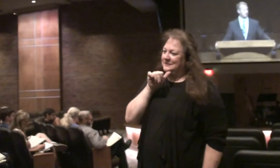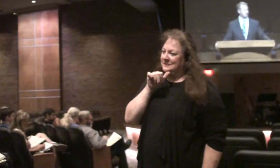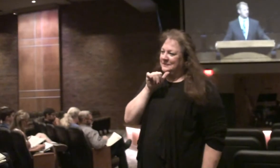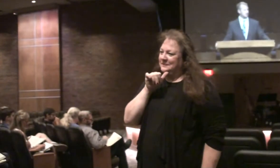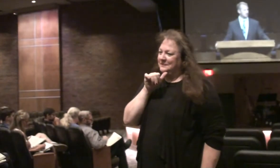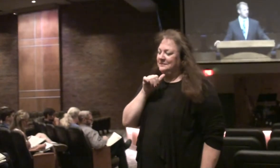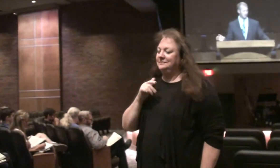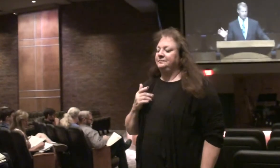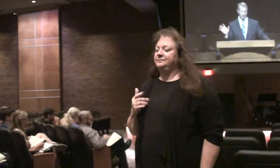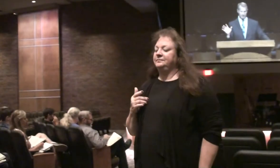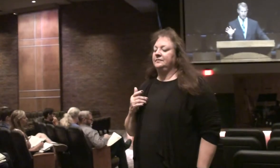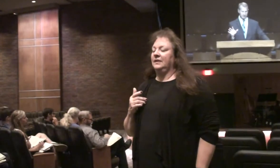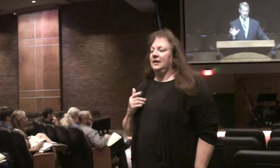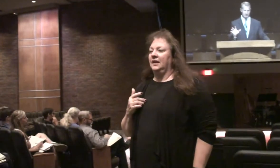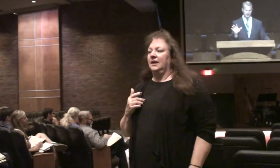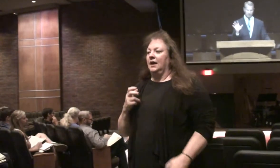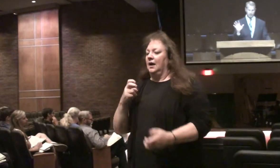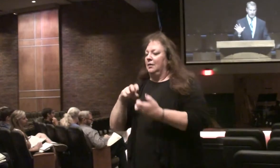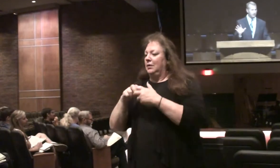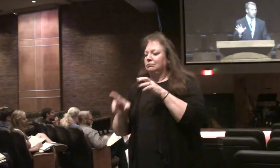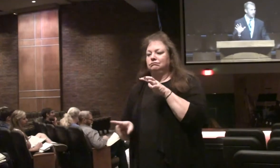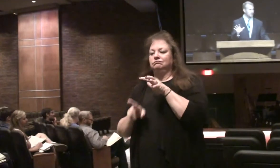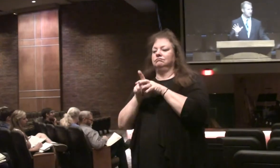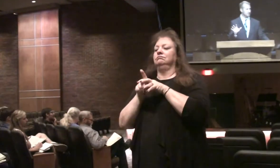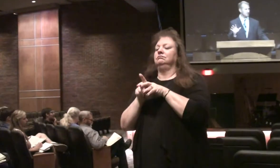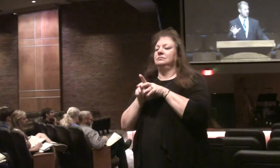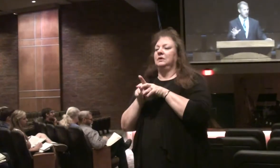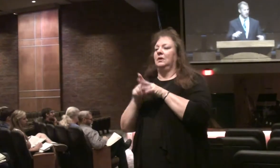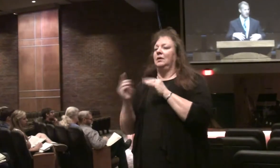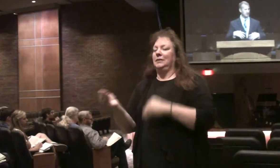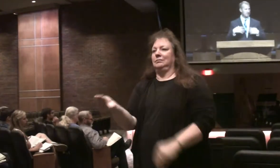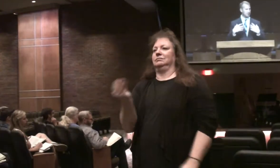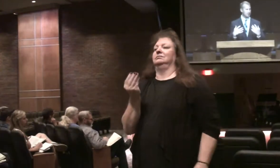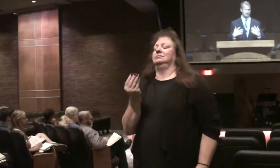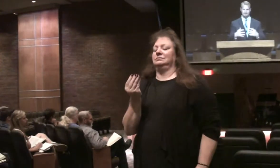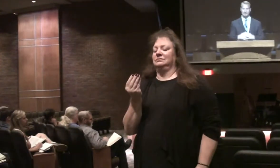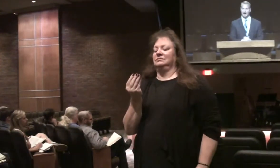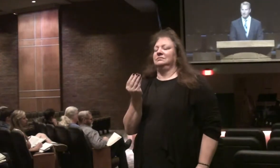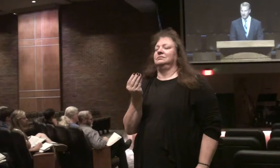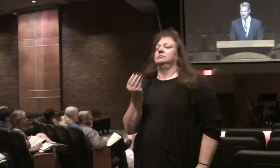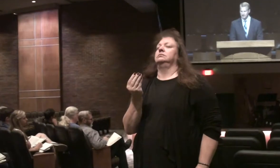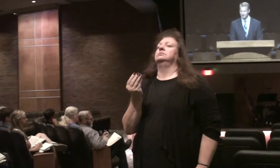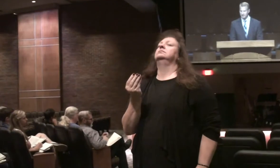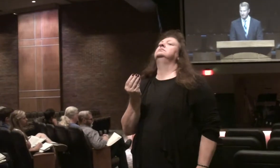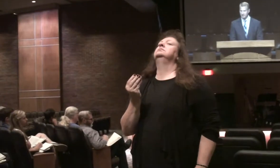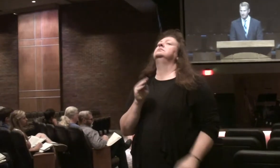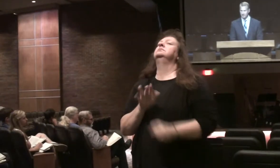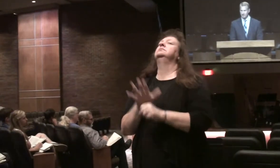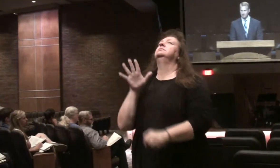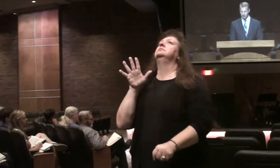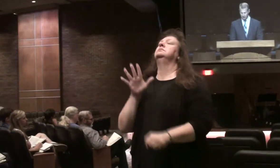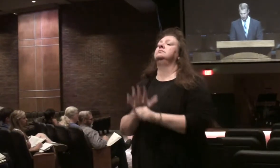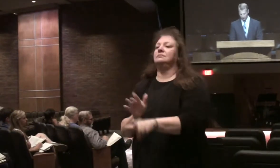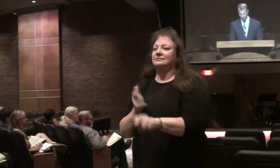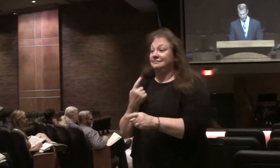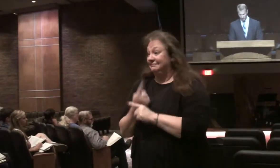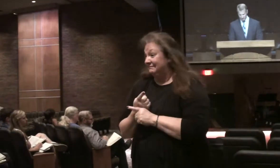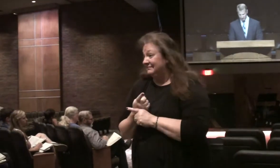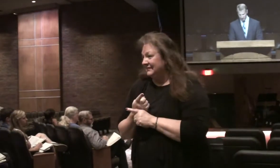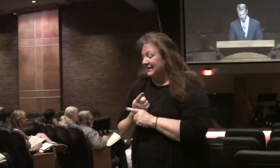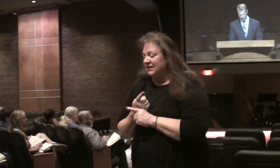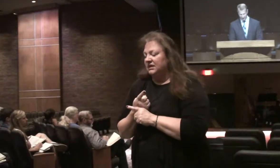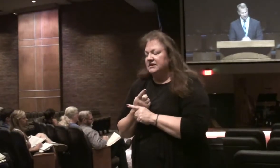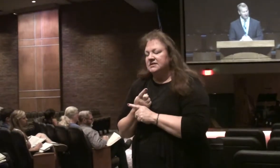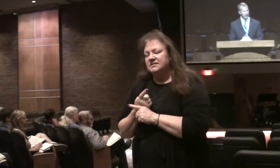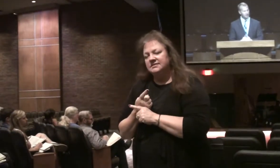You know, when difficult comes and when people bring you difficulty, we many times want to not be patient. You know, one thing we